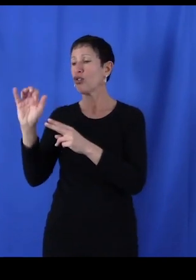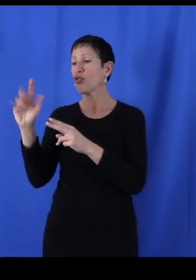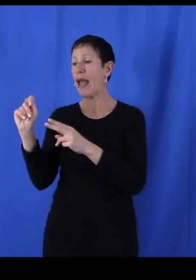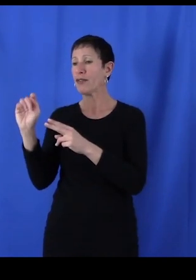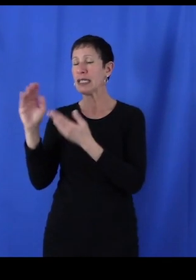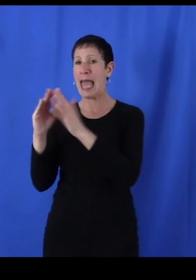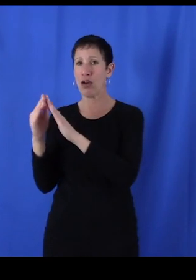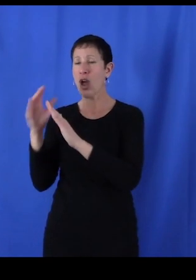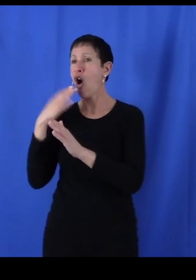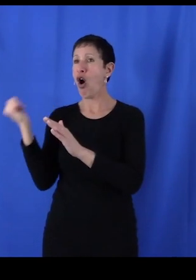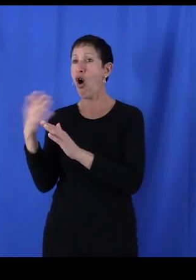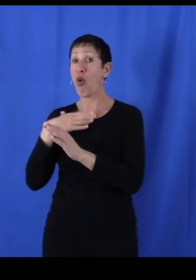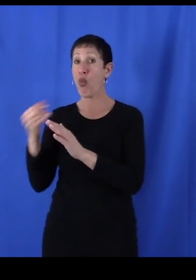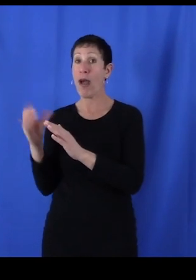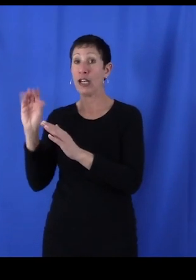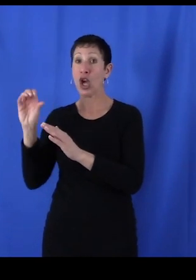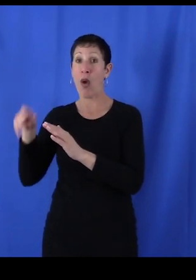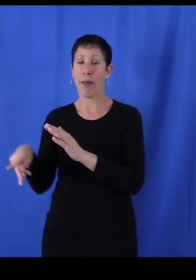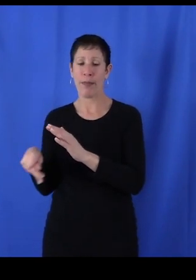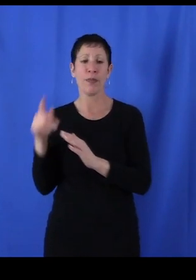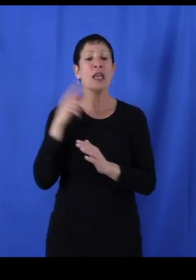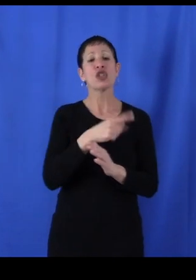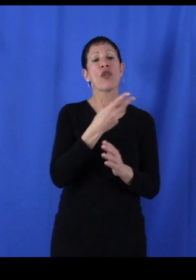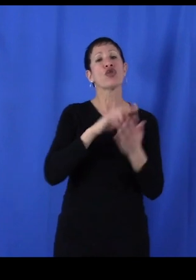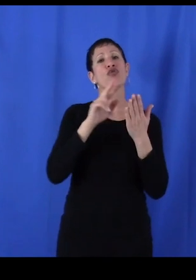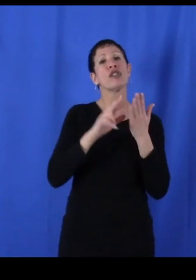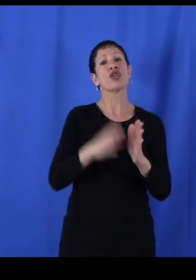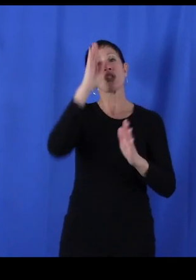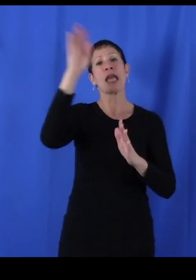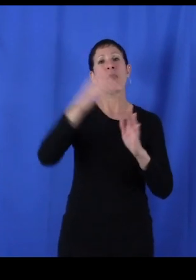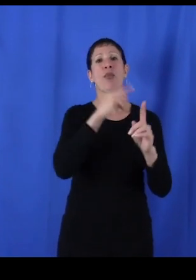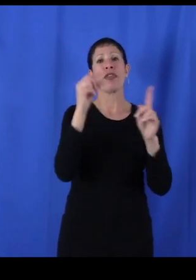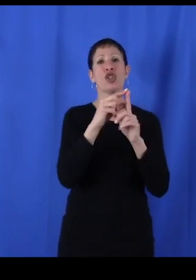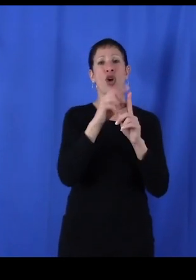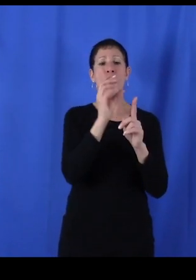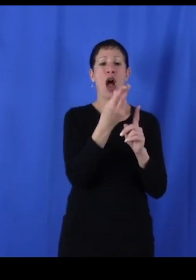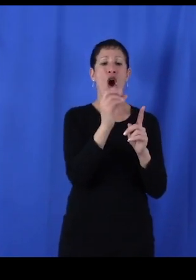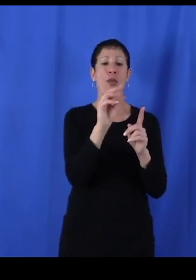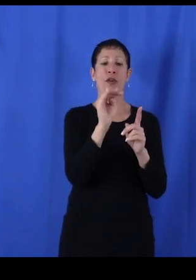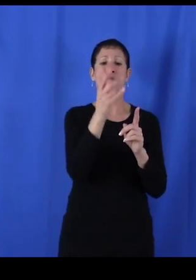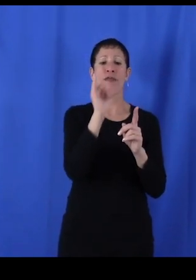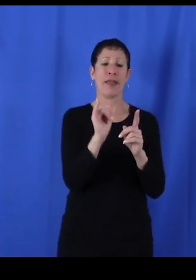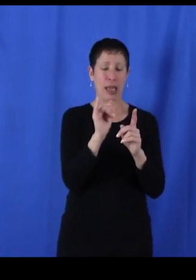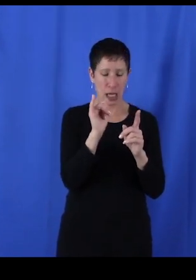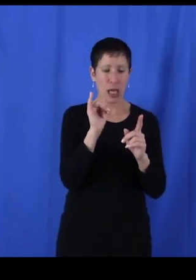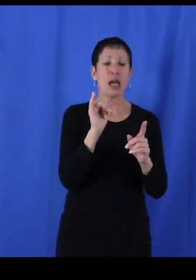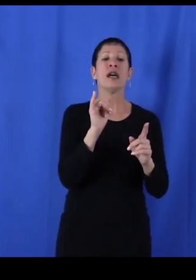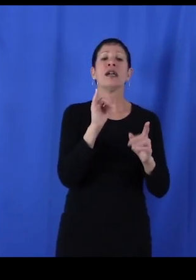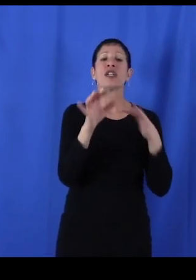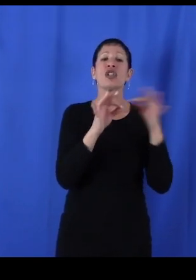In particular, they came up with the term homophily to describe the relationship between white liberals and